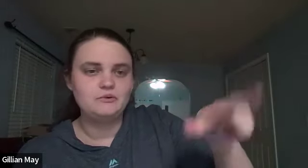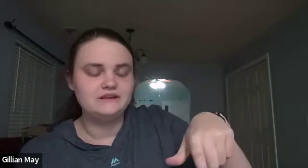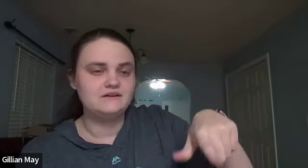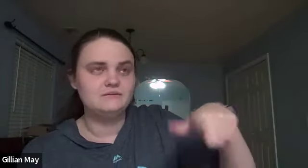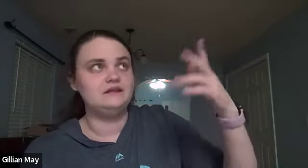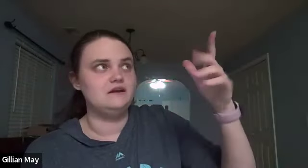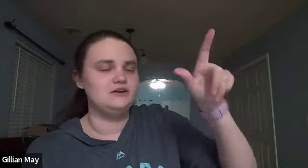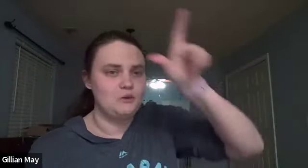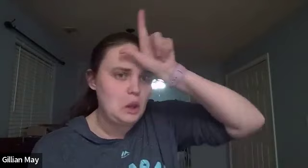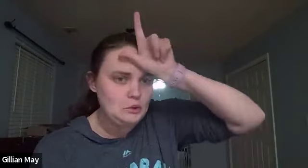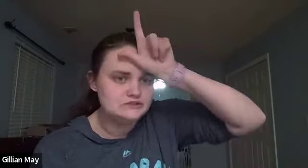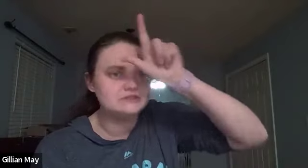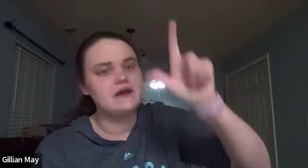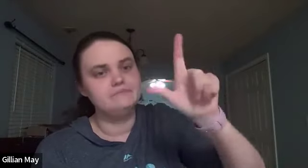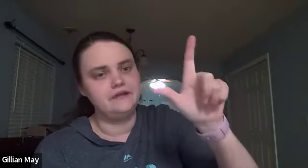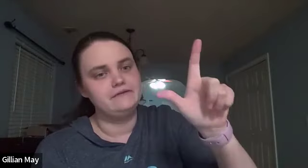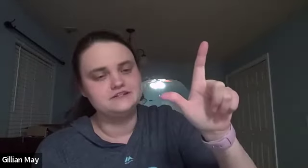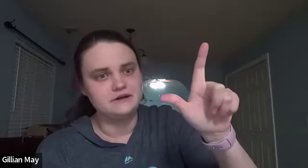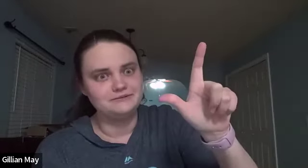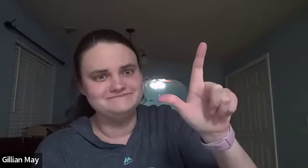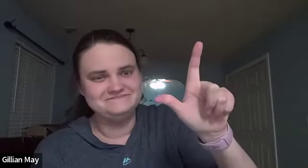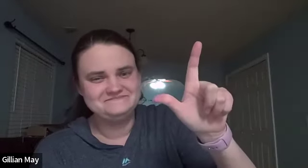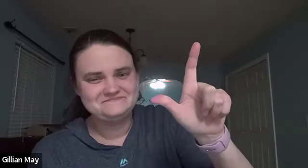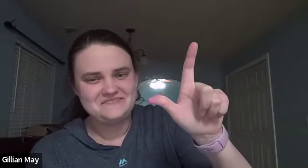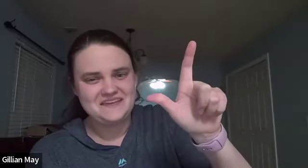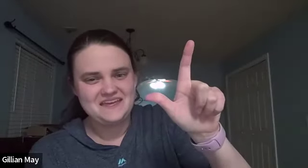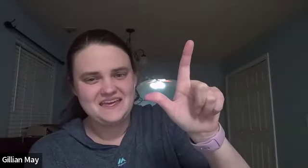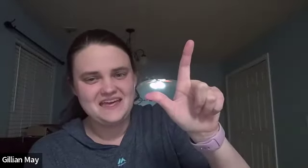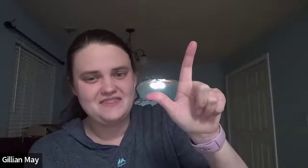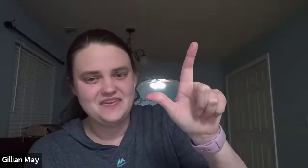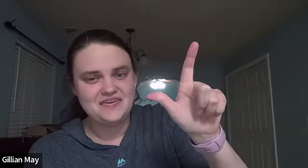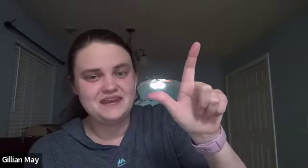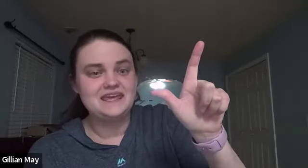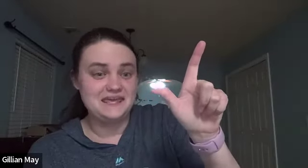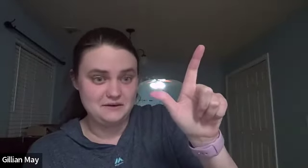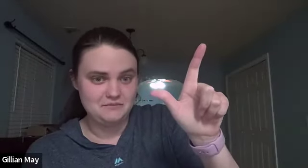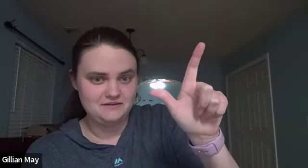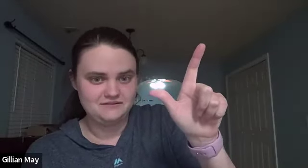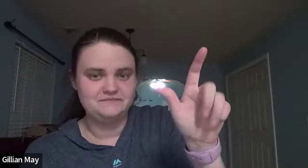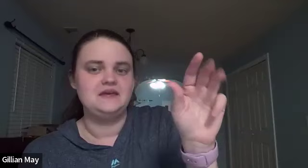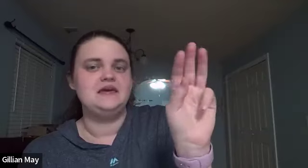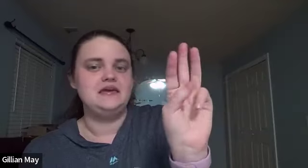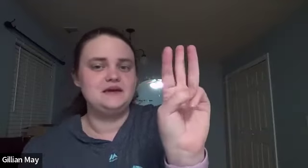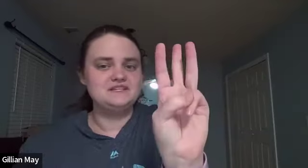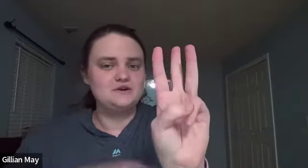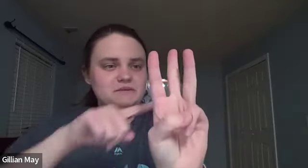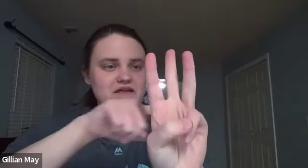in younger going loser, that's our L. And then M. M is going to be